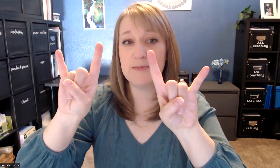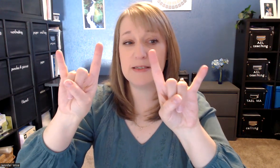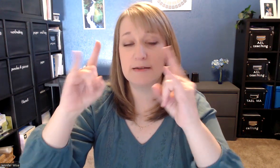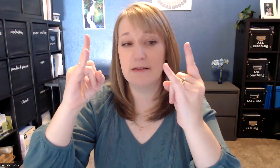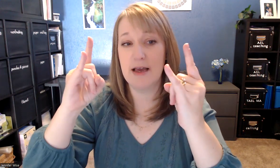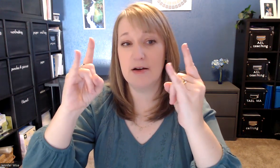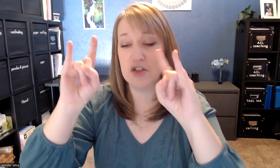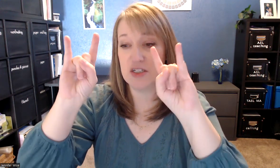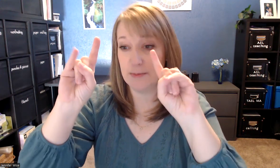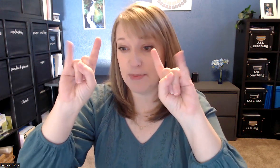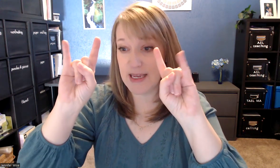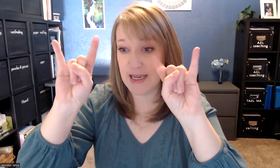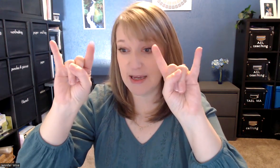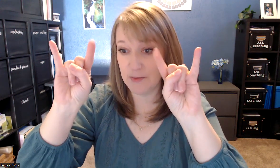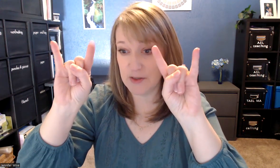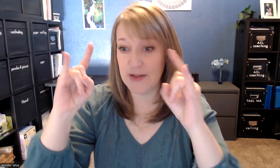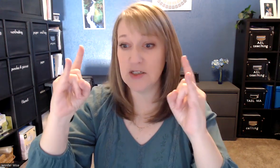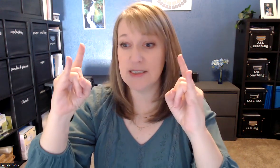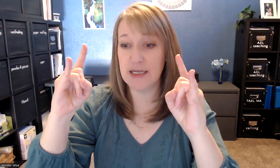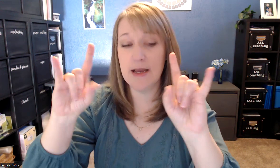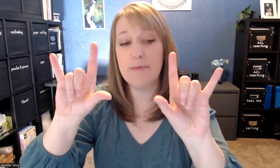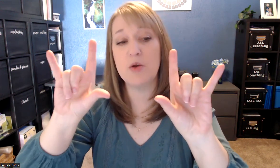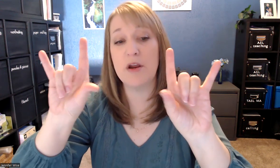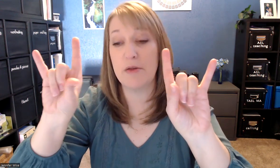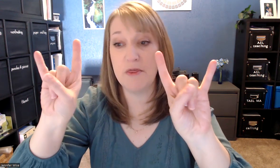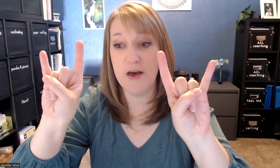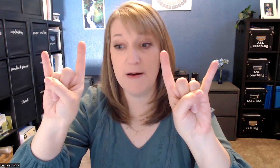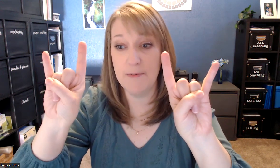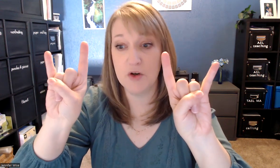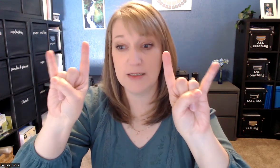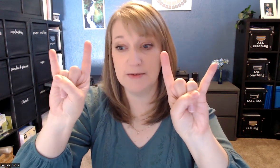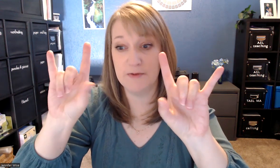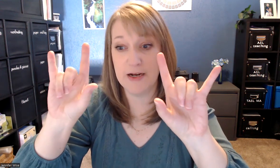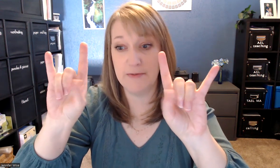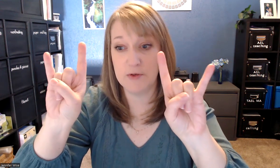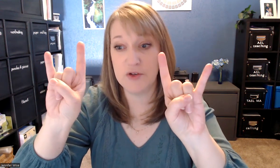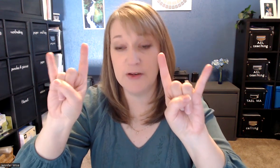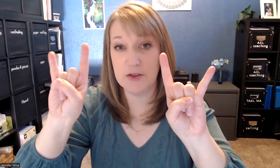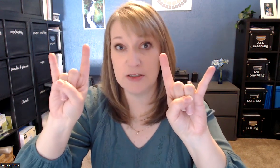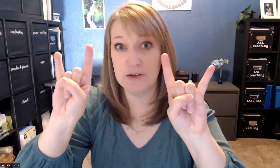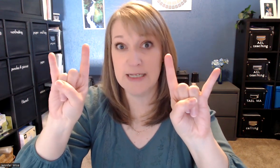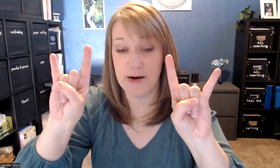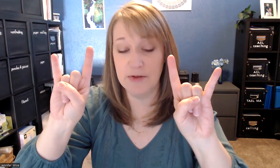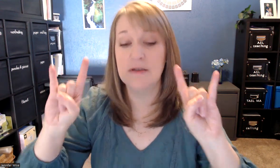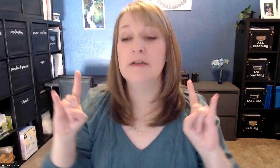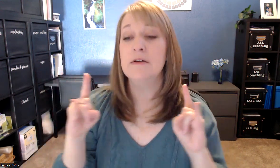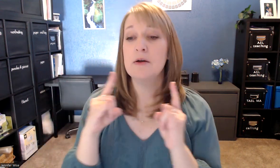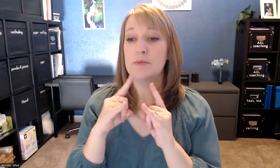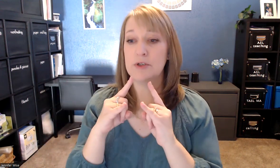shapes that are just a pinky and your first finger sticking up. You want your thumb crossed in front of those two fingers that are down. Put